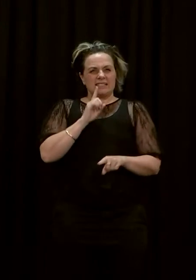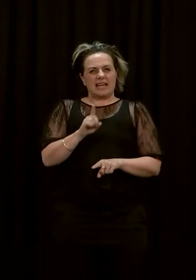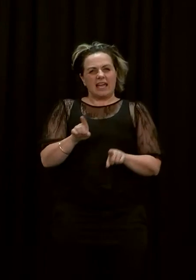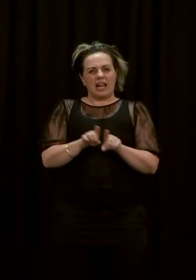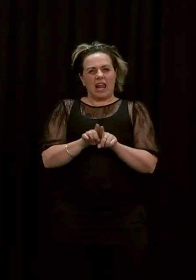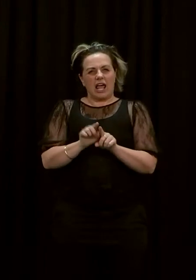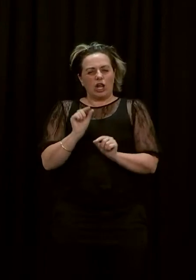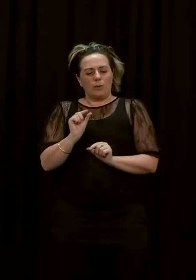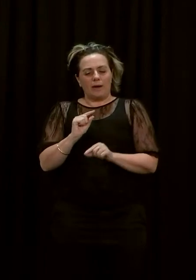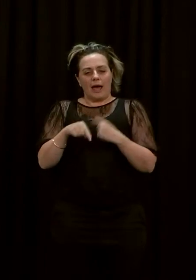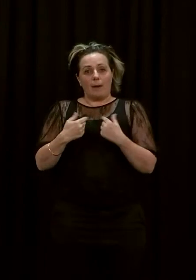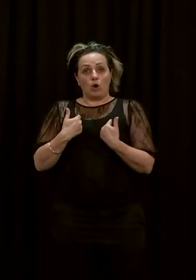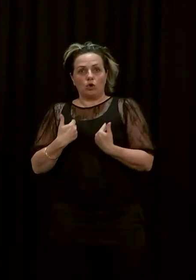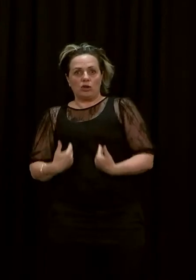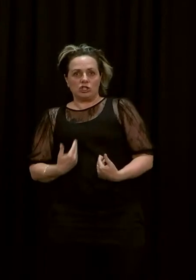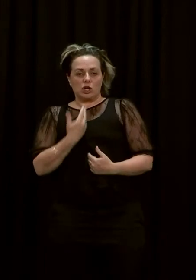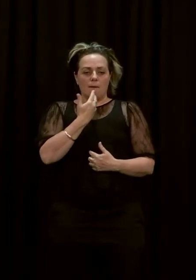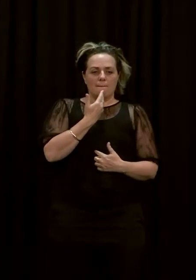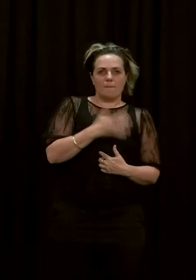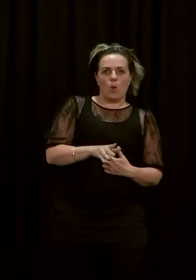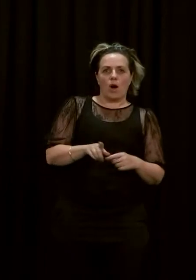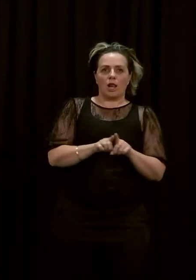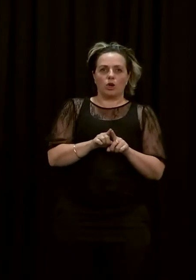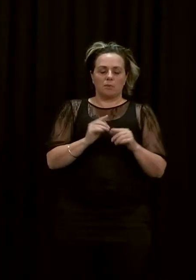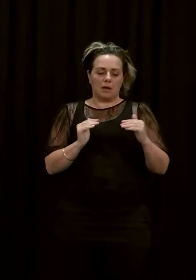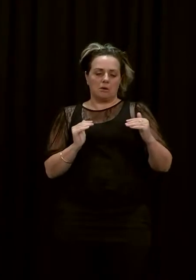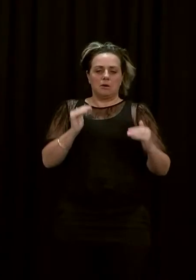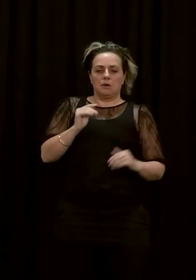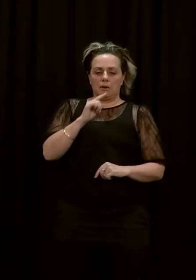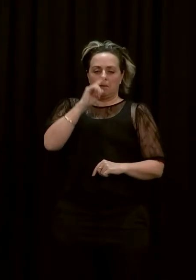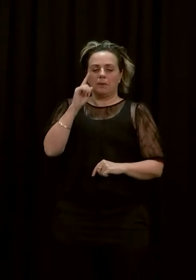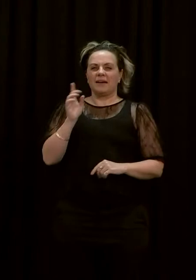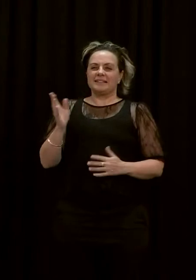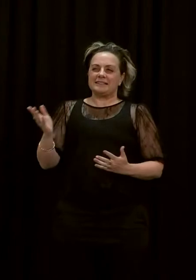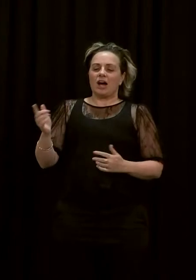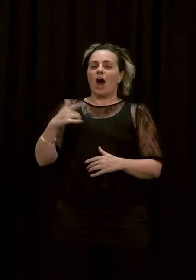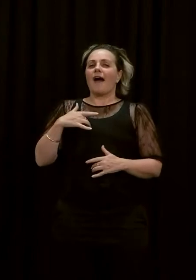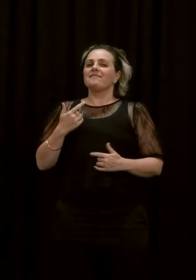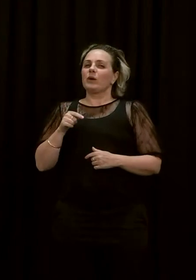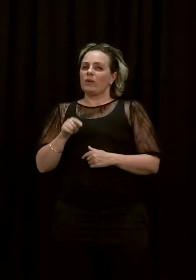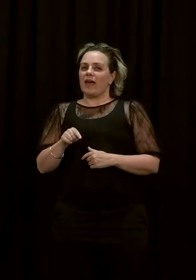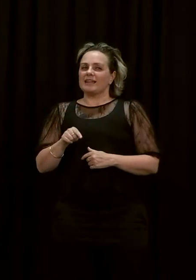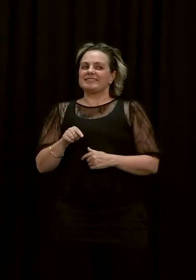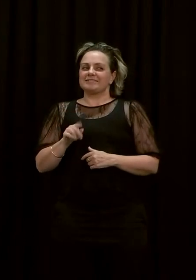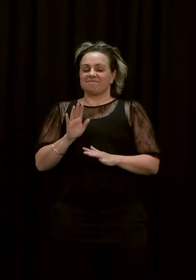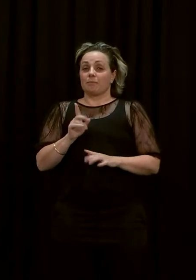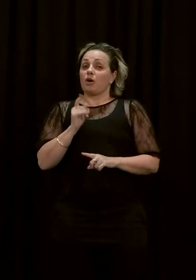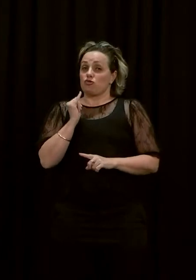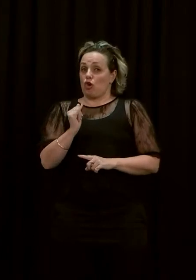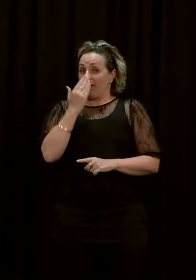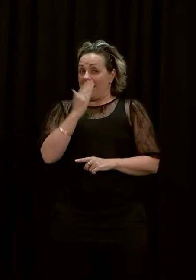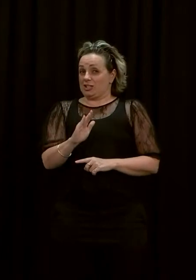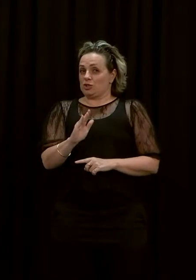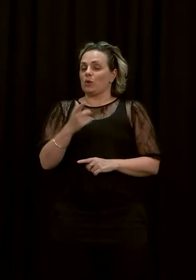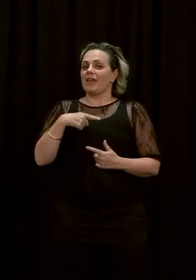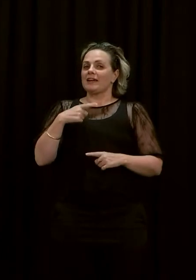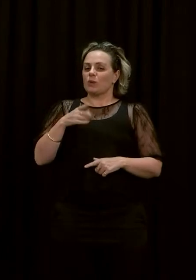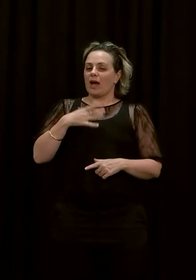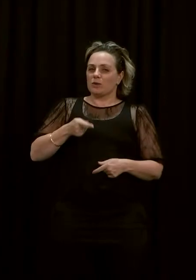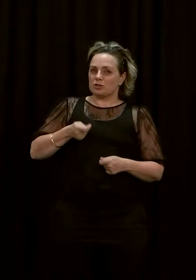has that become a bit of a feature of it, or is that just that? And that would be wrong. So that's why I found it necessary